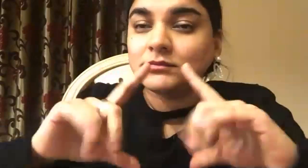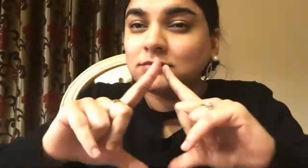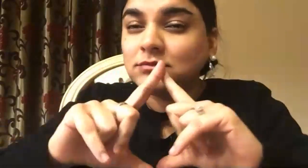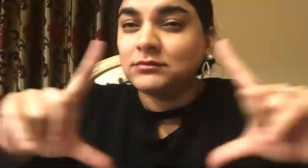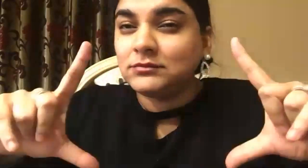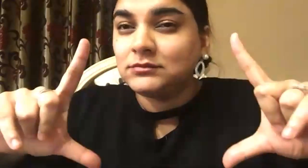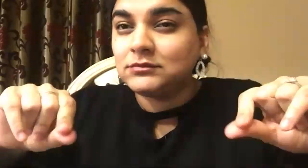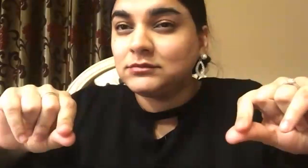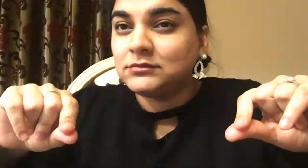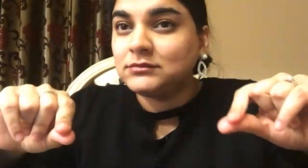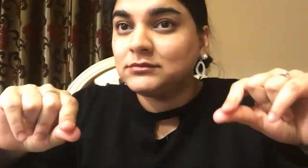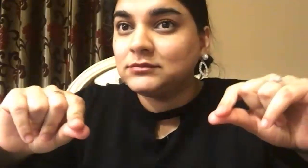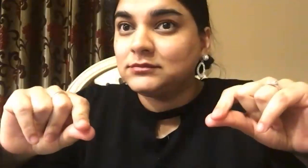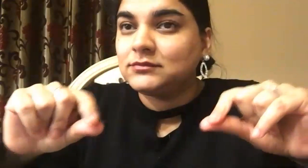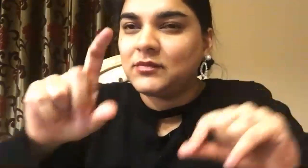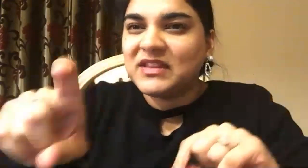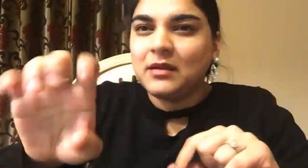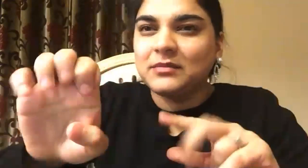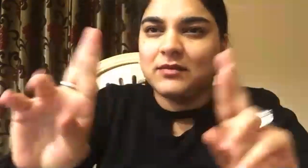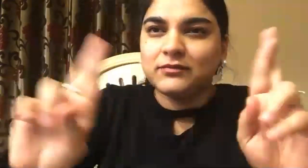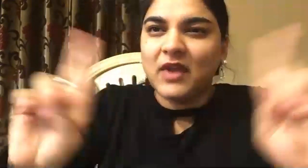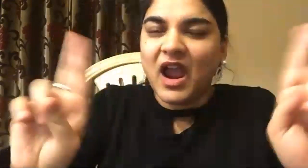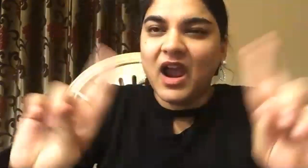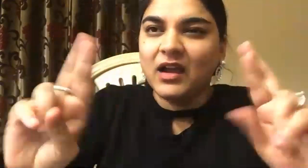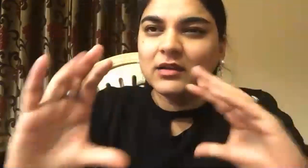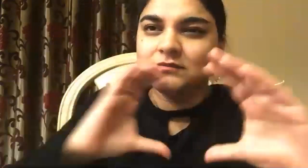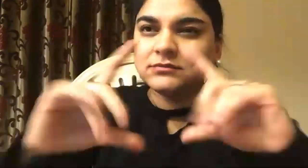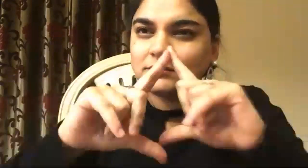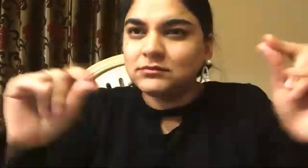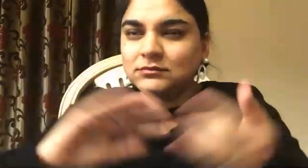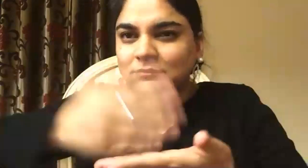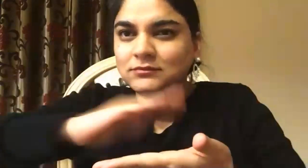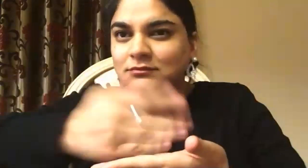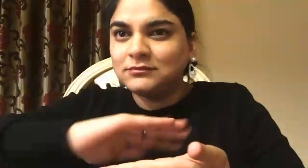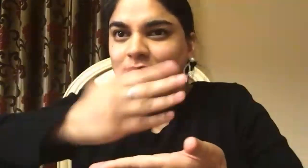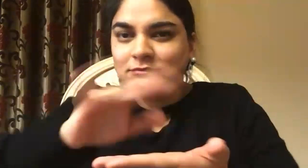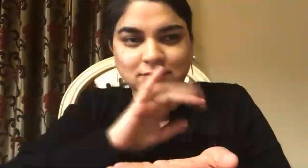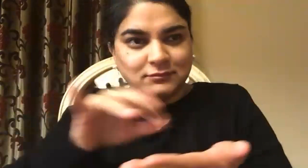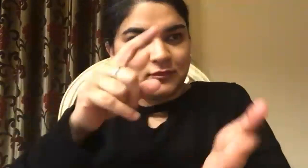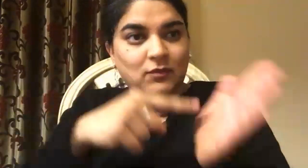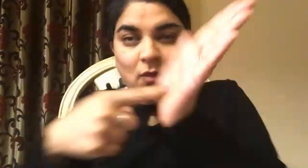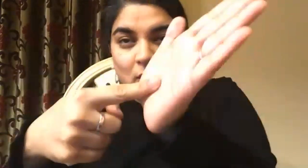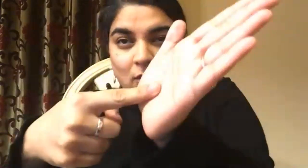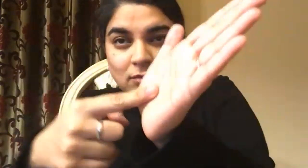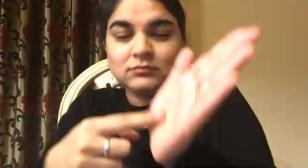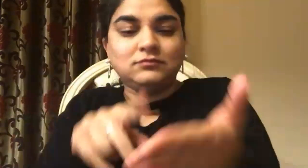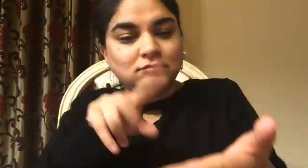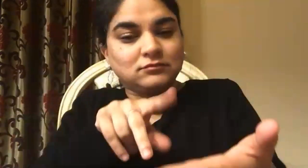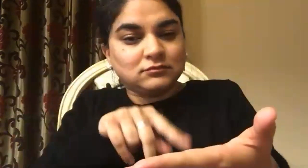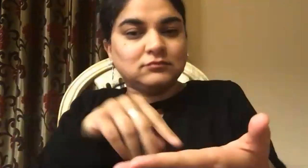long time. Sometimes they have communication cards ready at hand and they can flip through those and show me